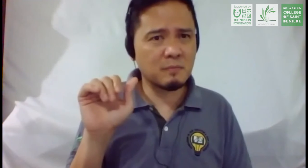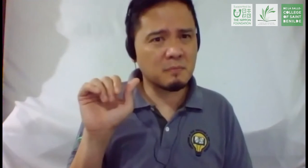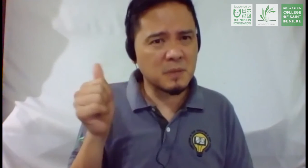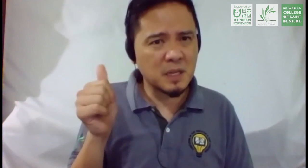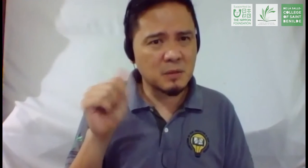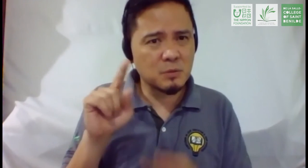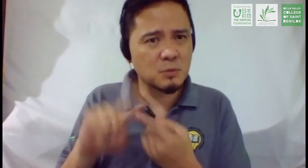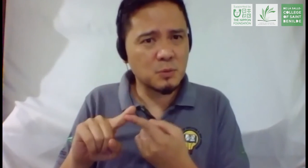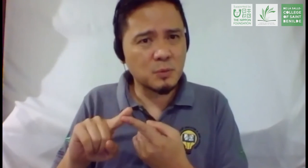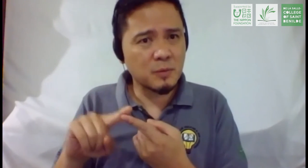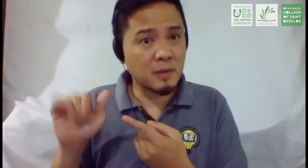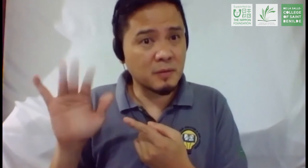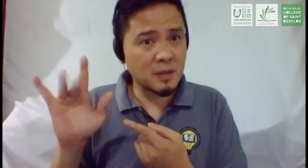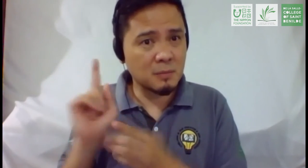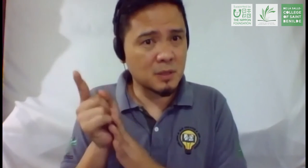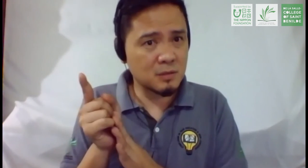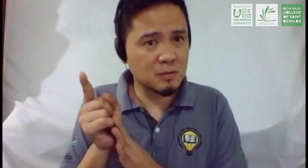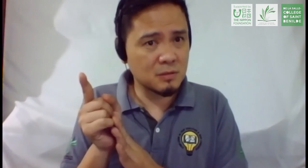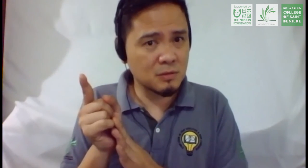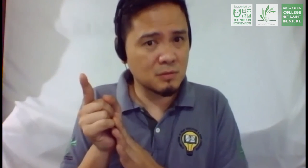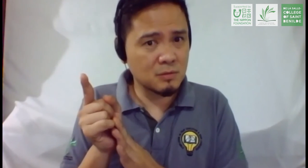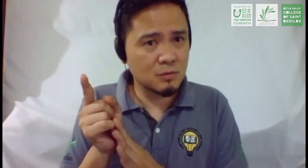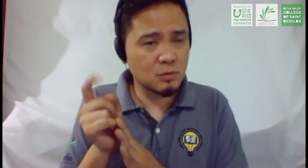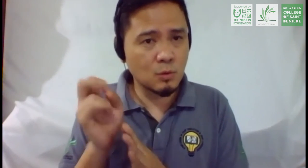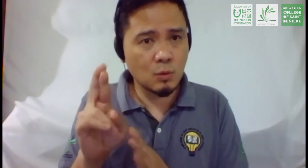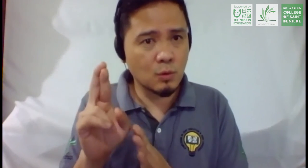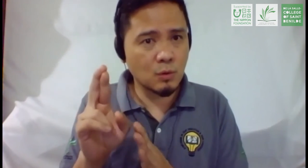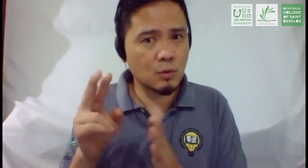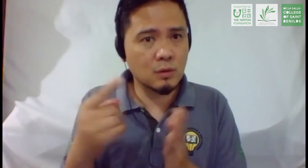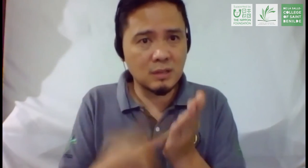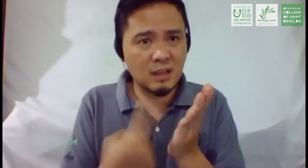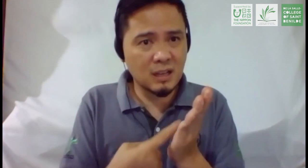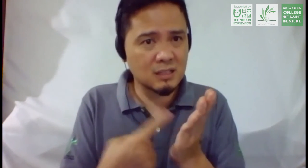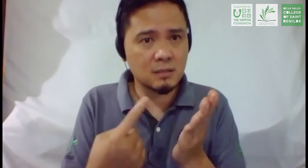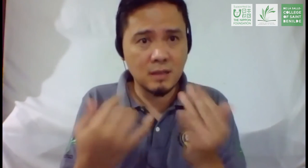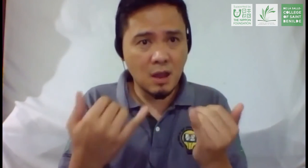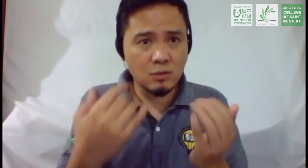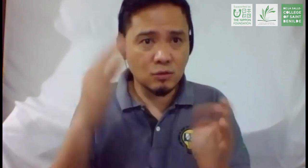and discuss and then stop and start again tomorrow?